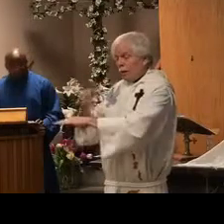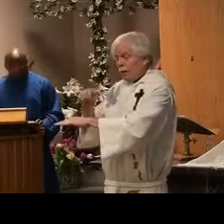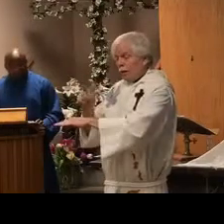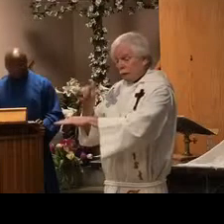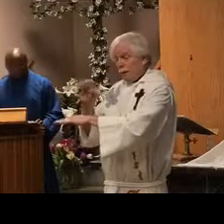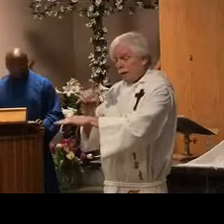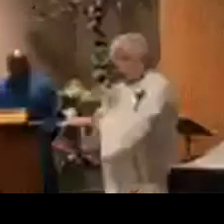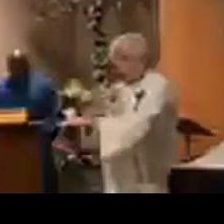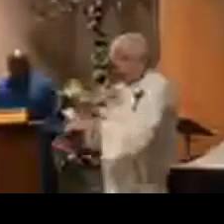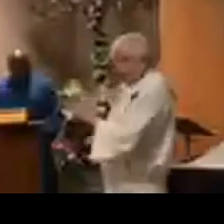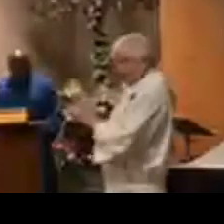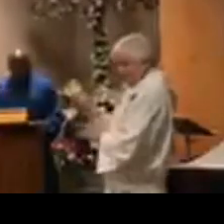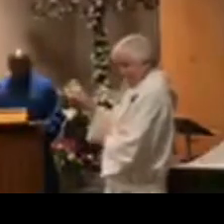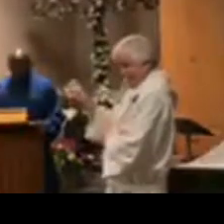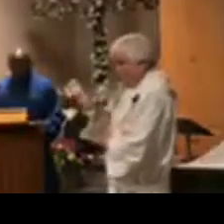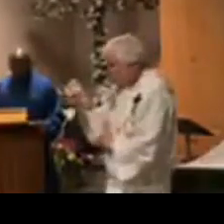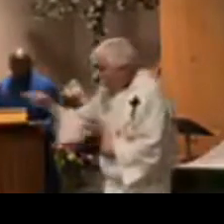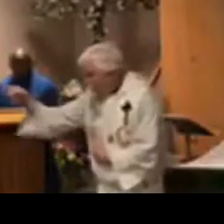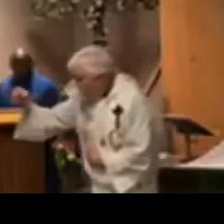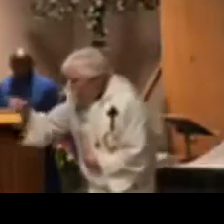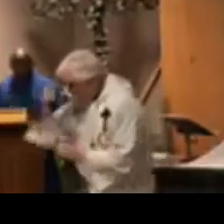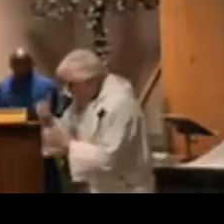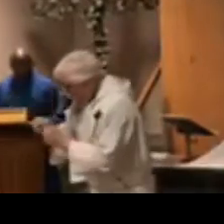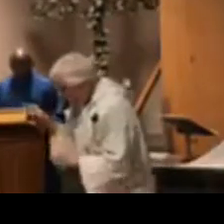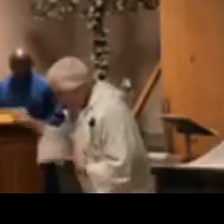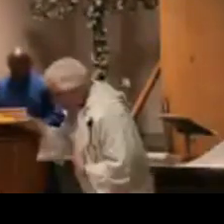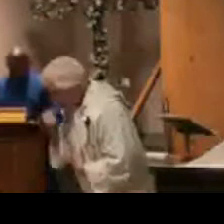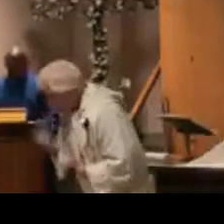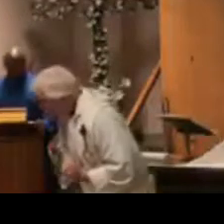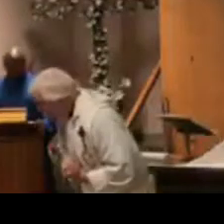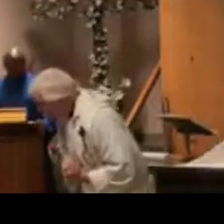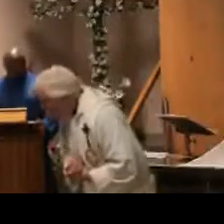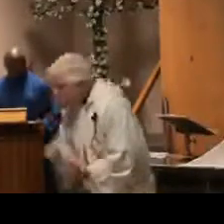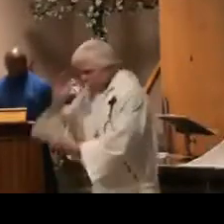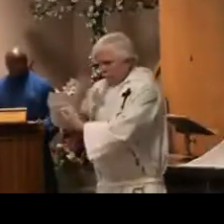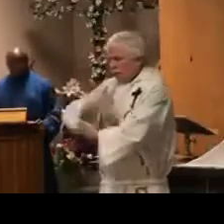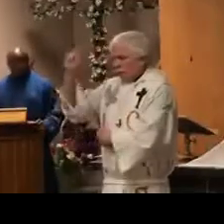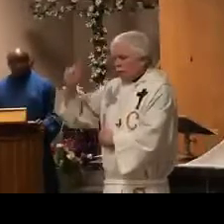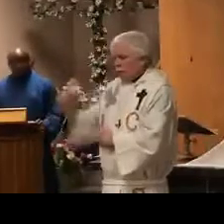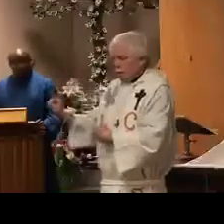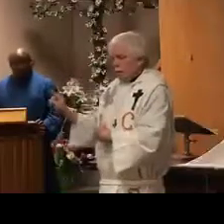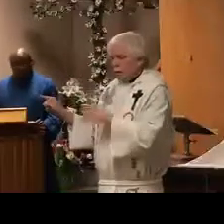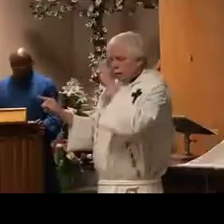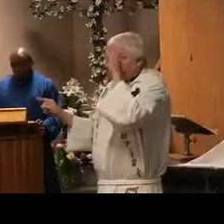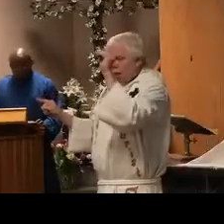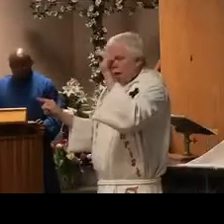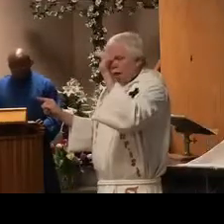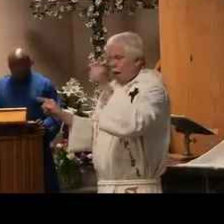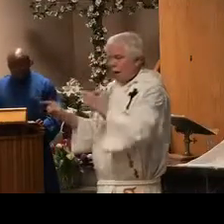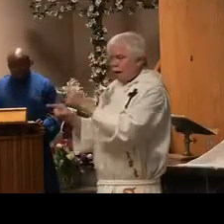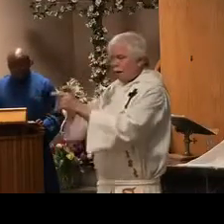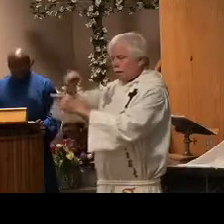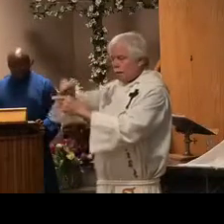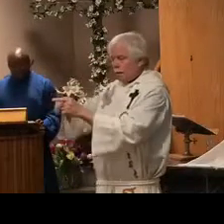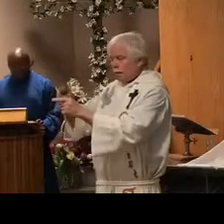this is just as Jesus told you when you were before in Galilee. Do you remember that